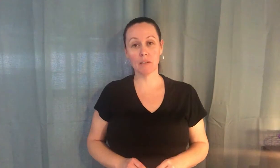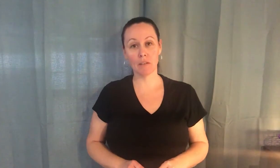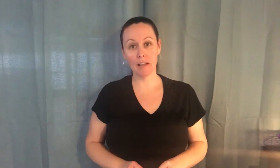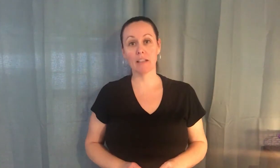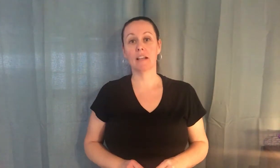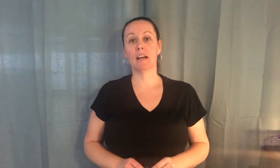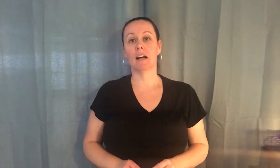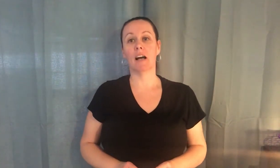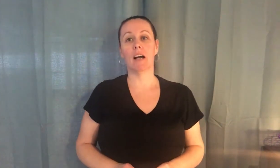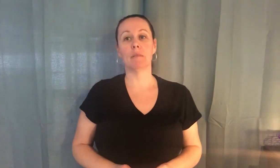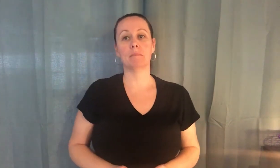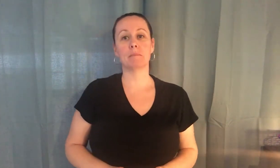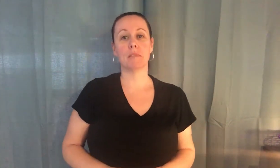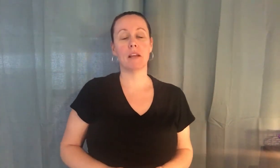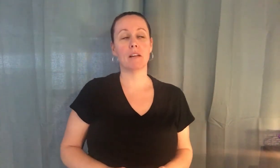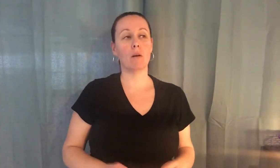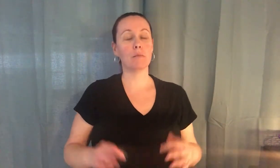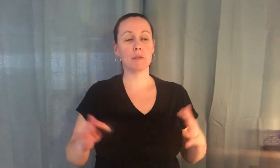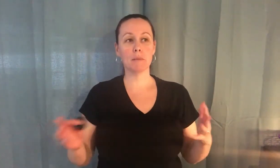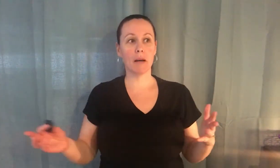that. And hopefully by